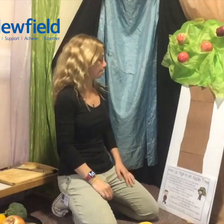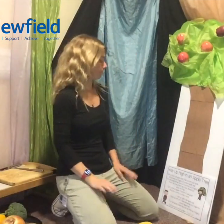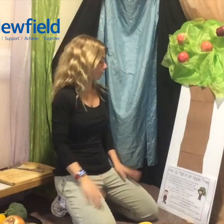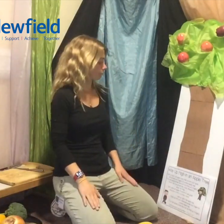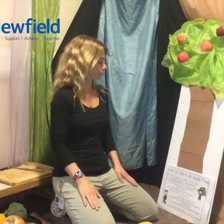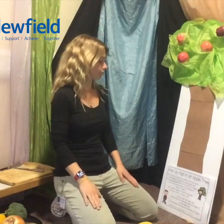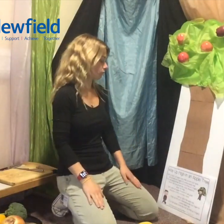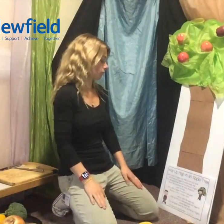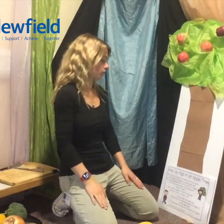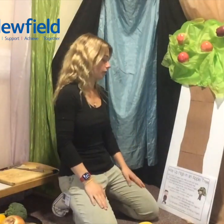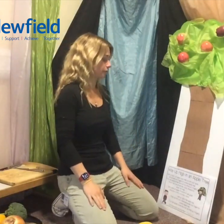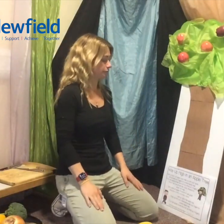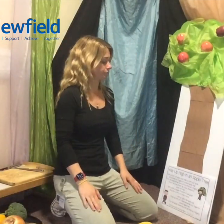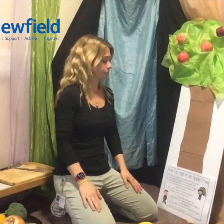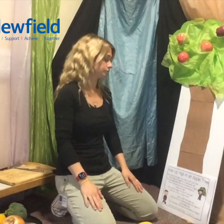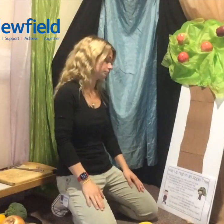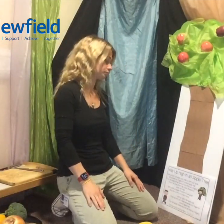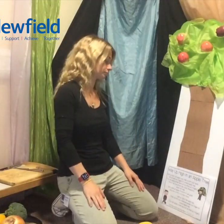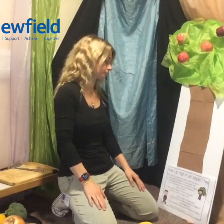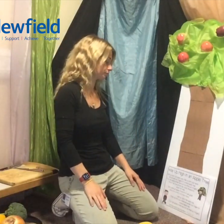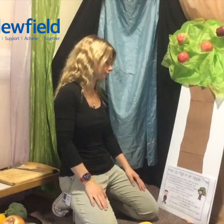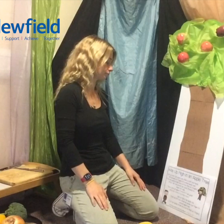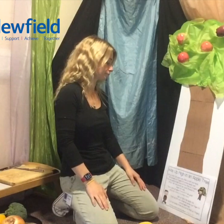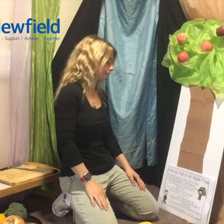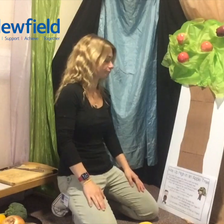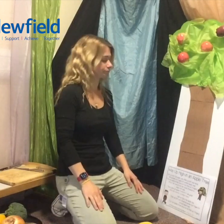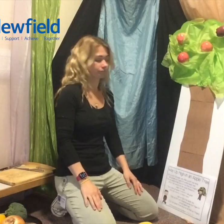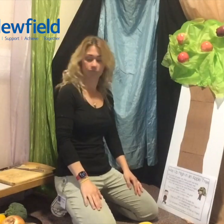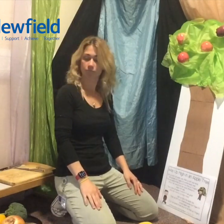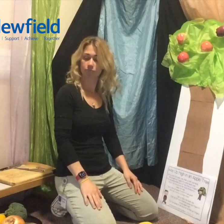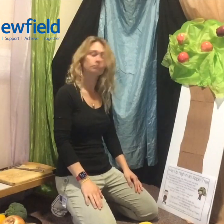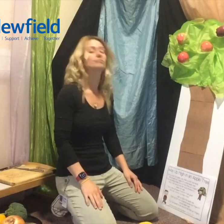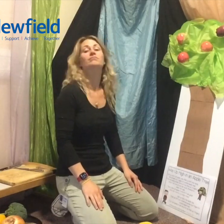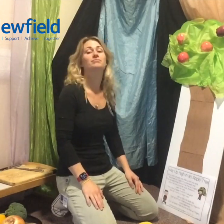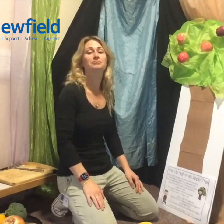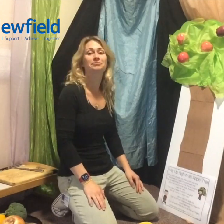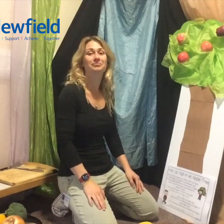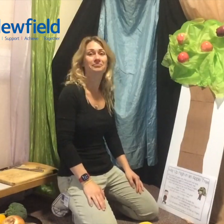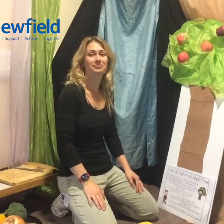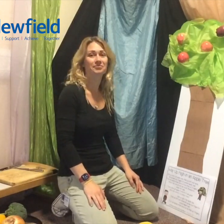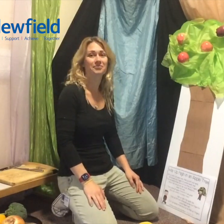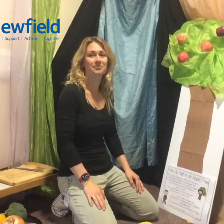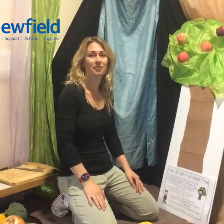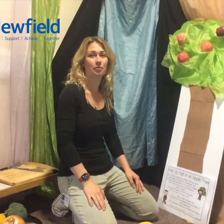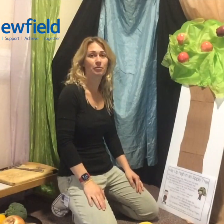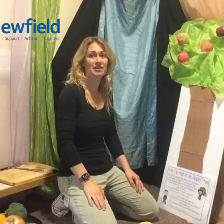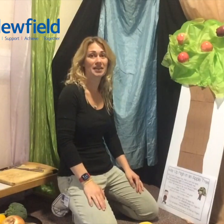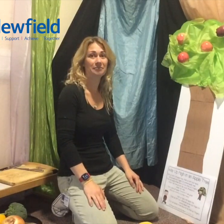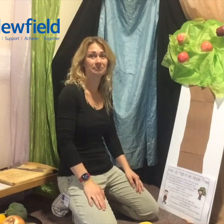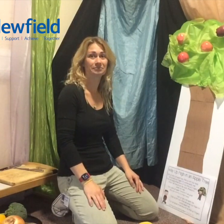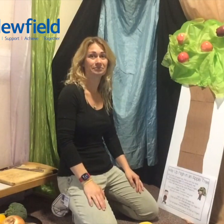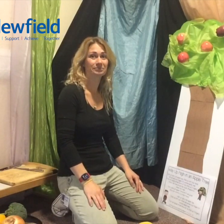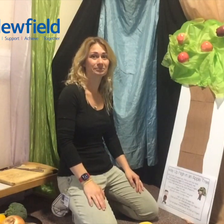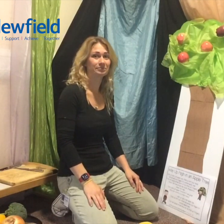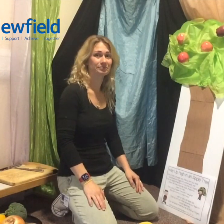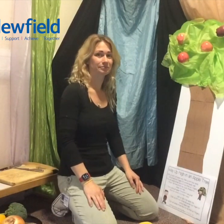Way up high in an apple tree. From Autumn Songs by The Learning Station. Are we ready?